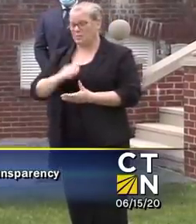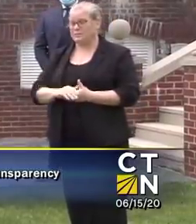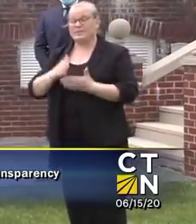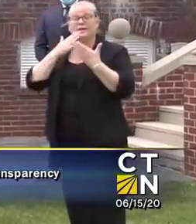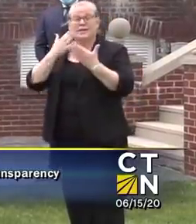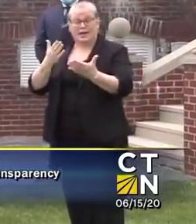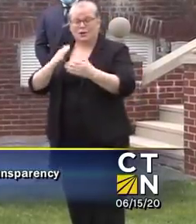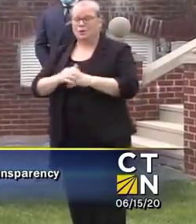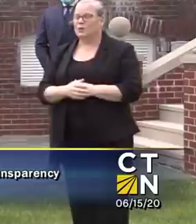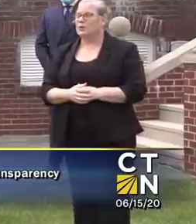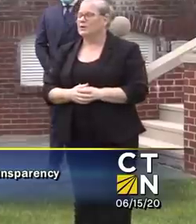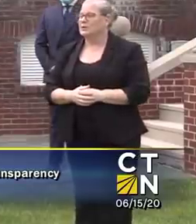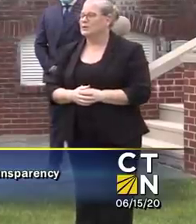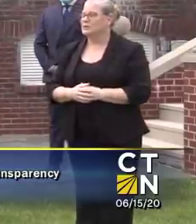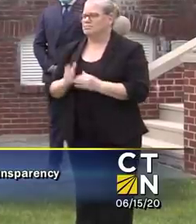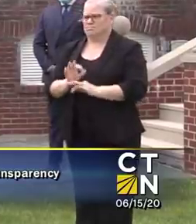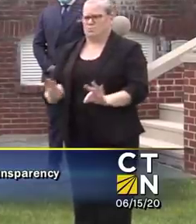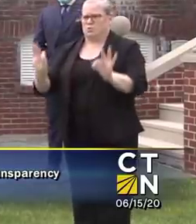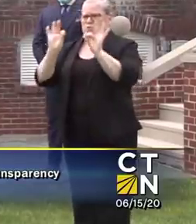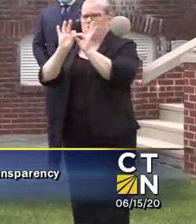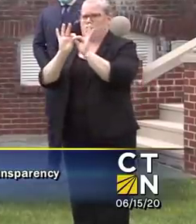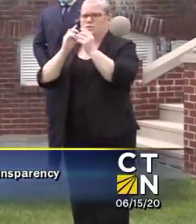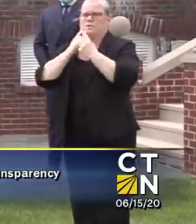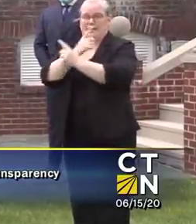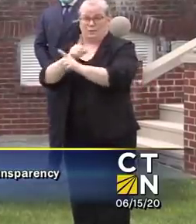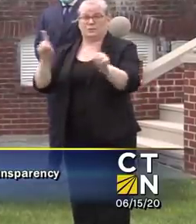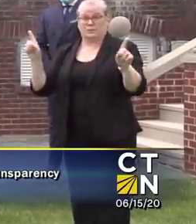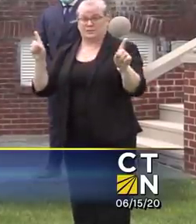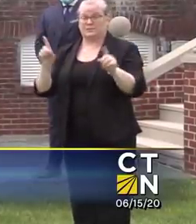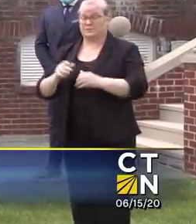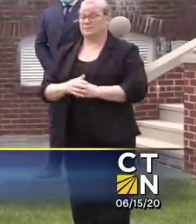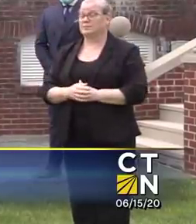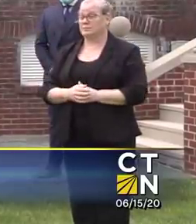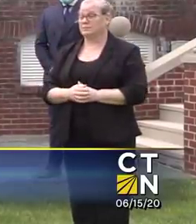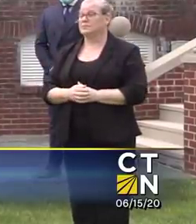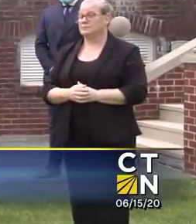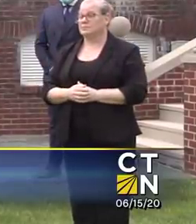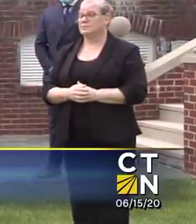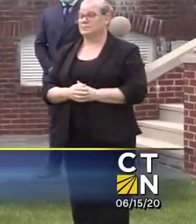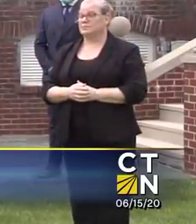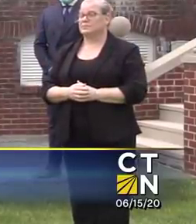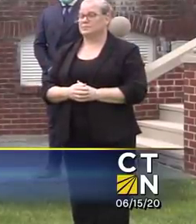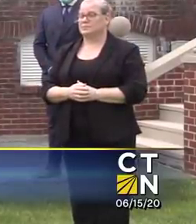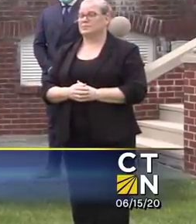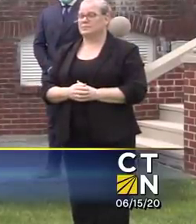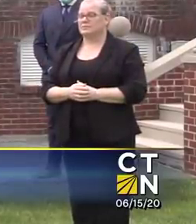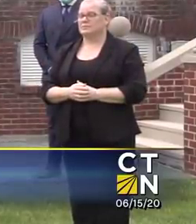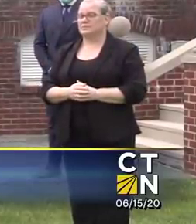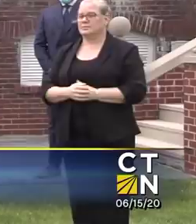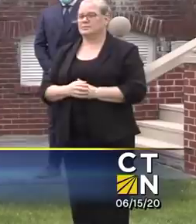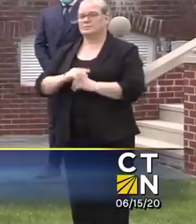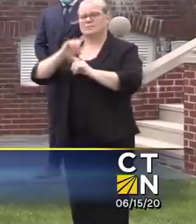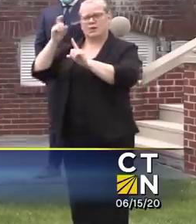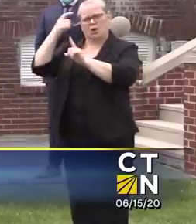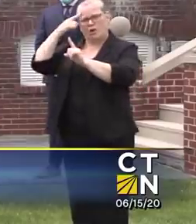This announcement is significant. I think the governor has identified some